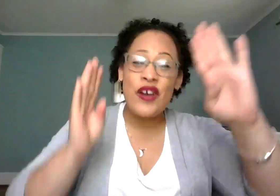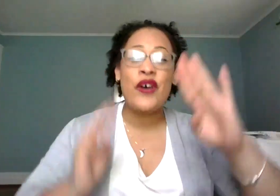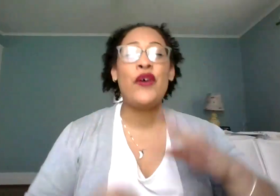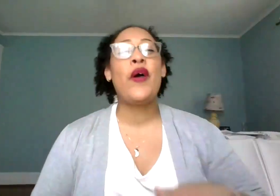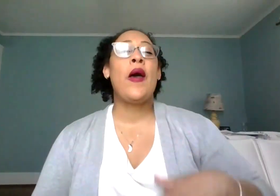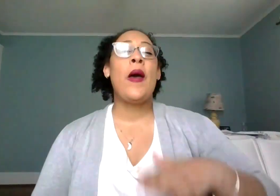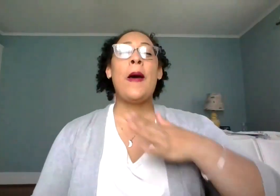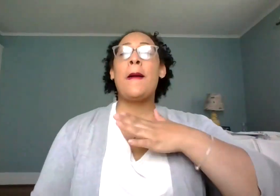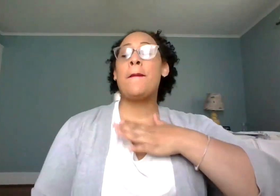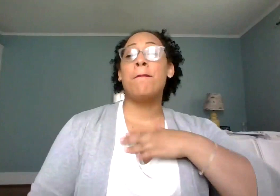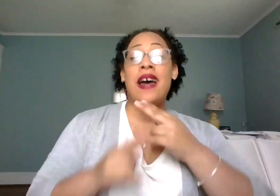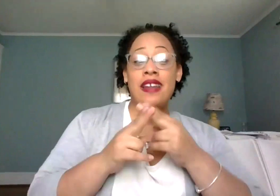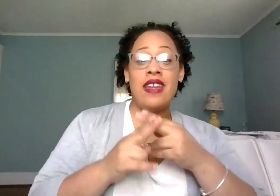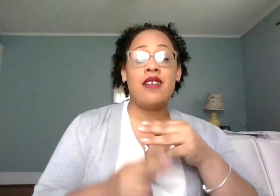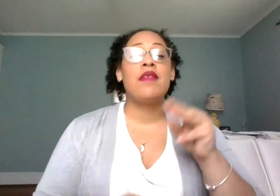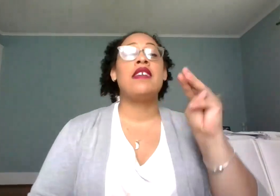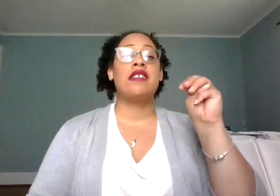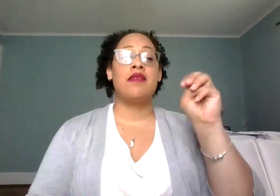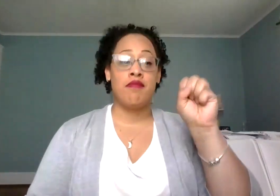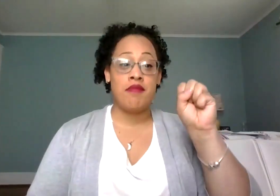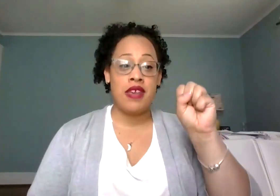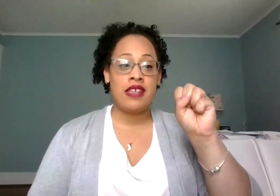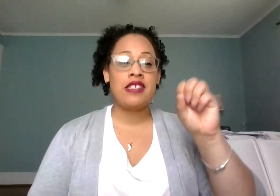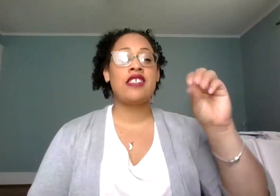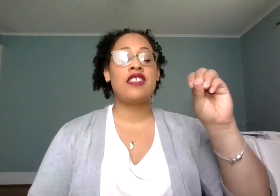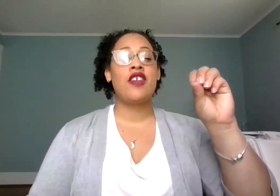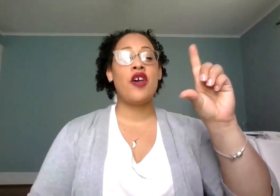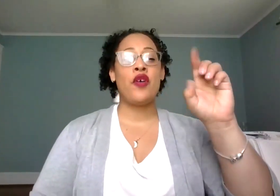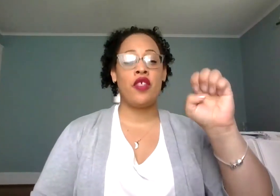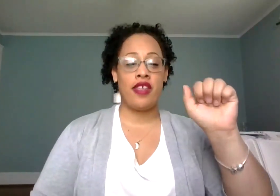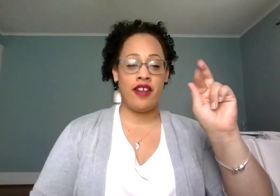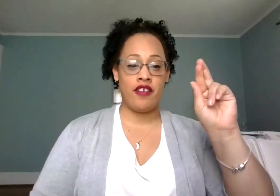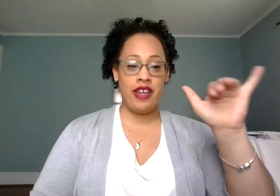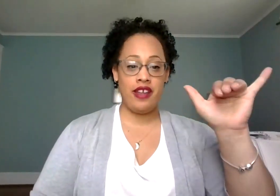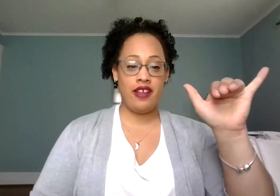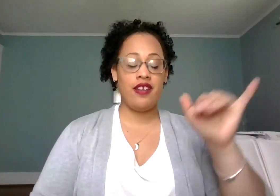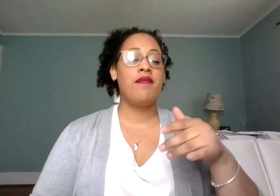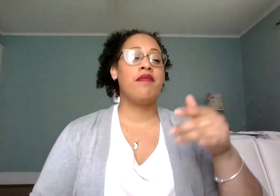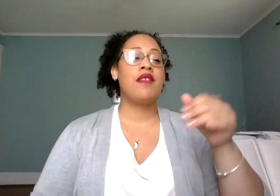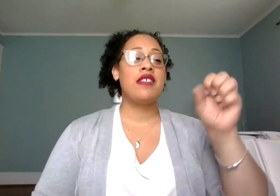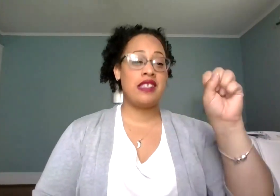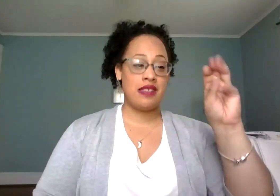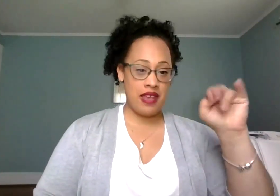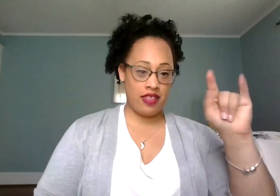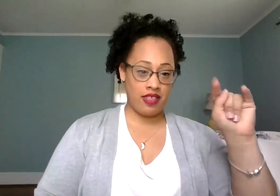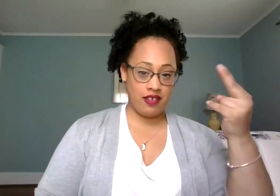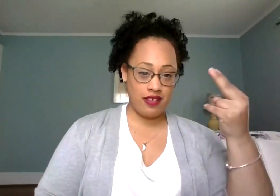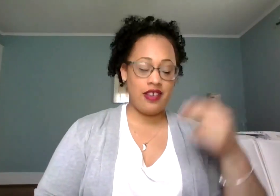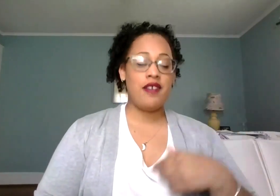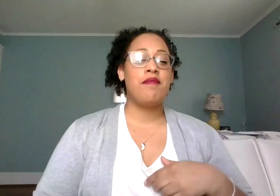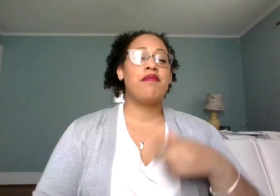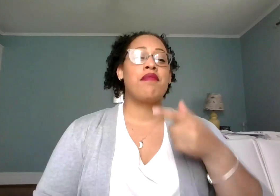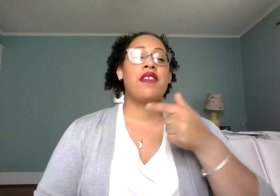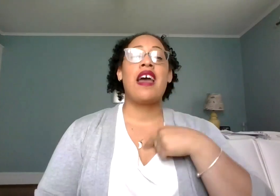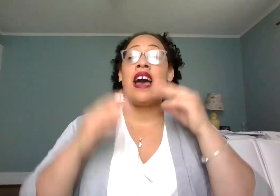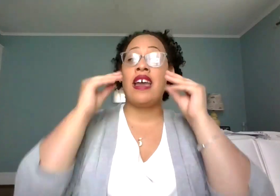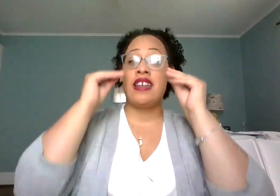Hello, my name is Miss O'Leary Smith. I